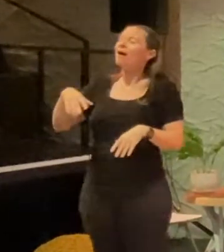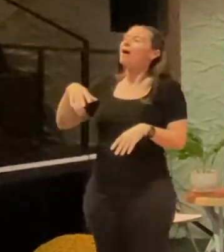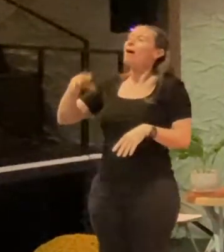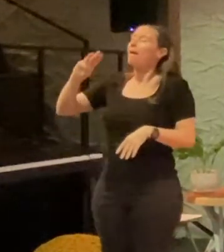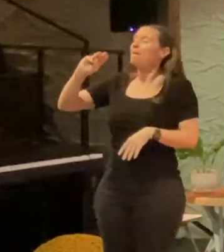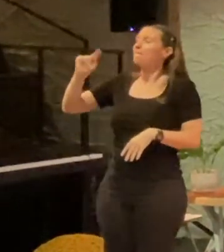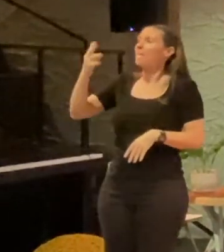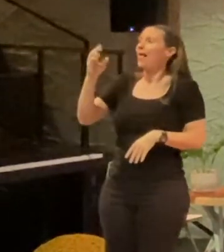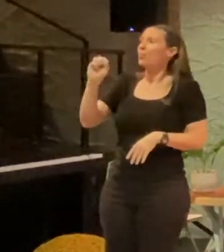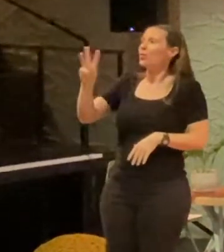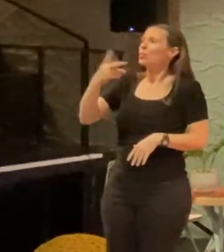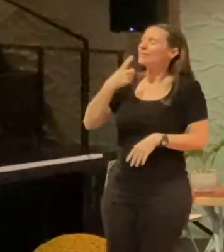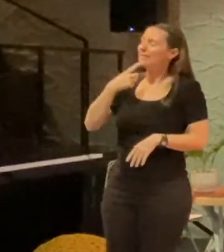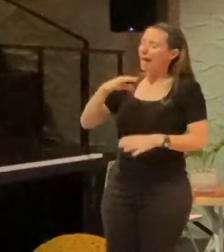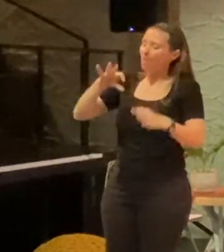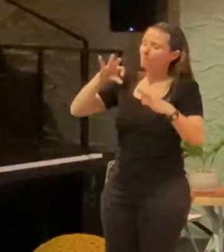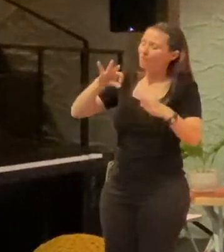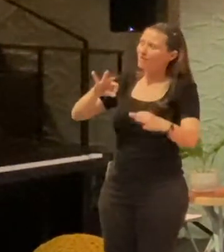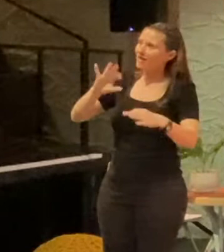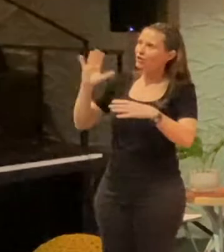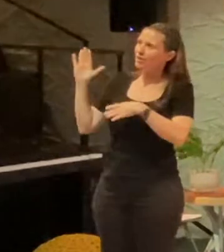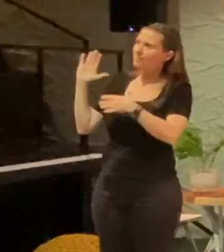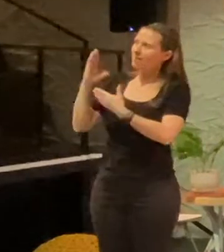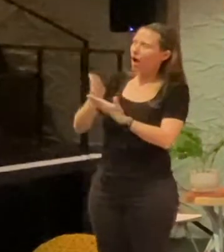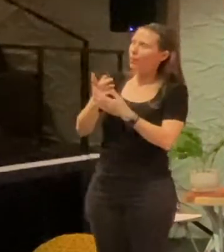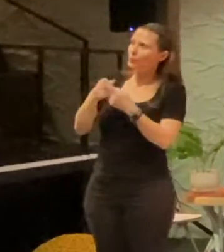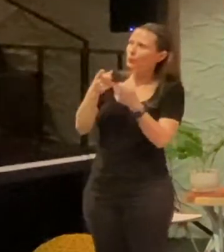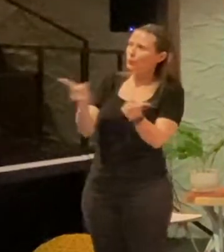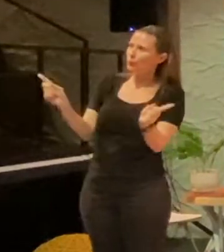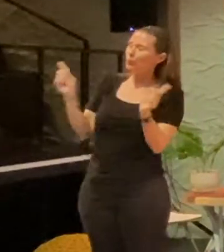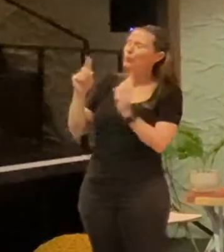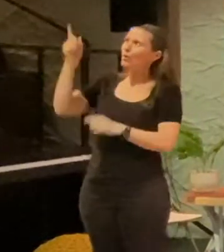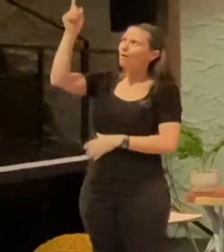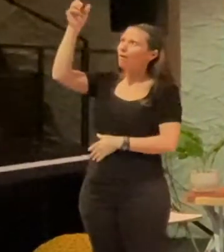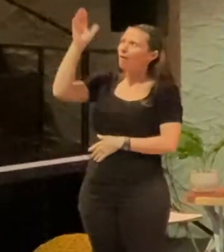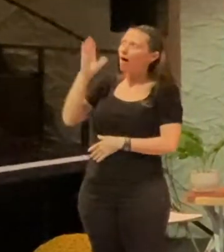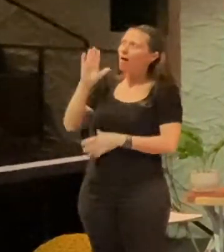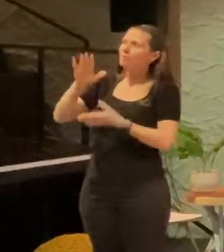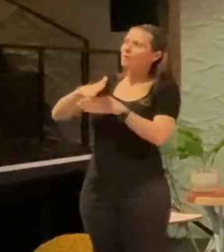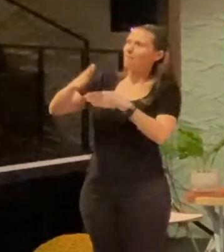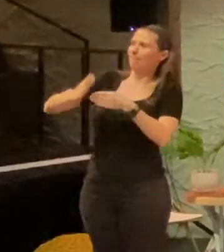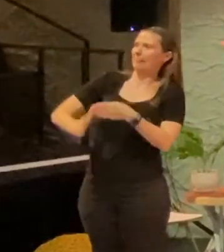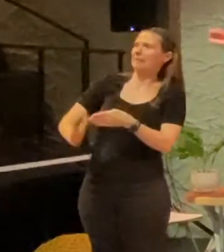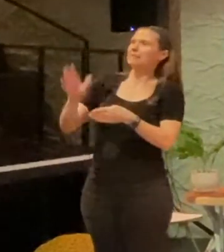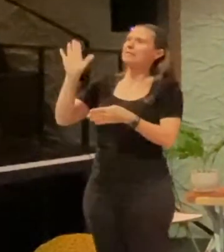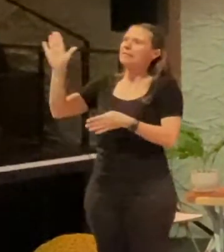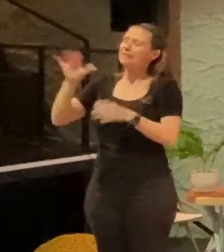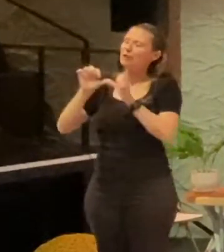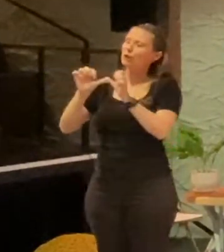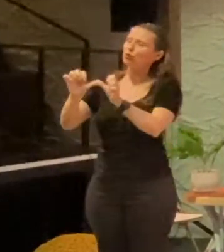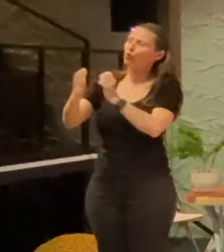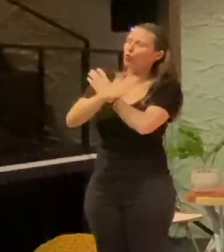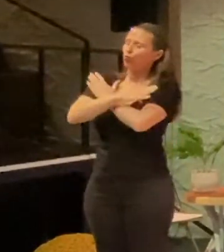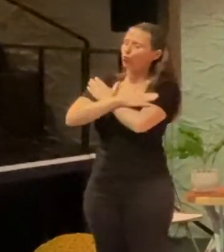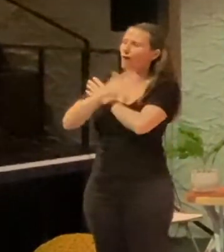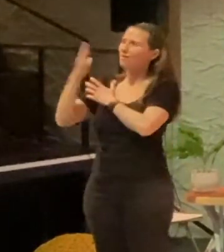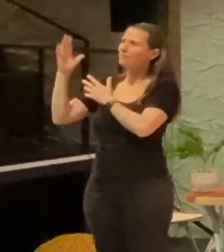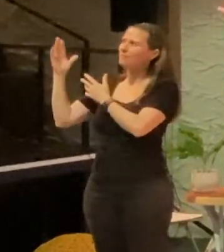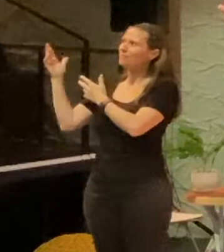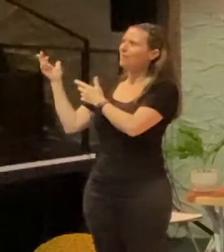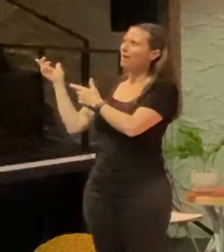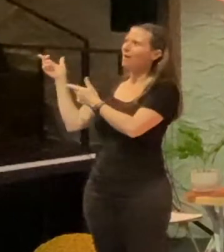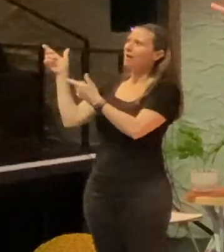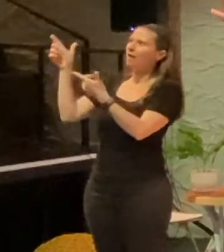come to you. He's saying something about God's completeness. His eternal rest has entered